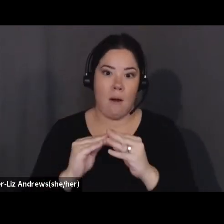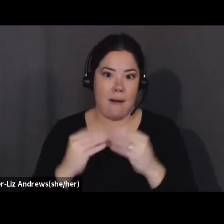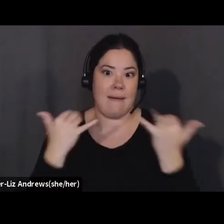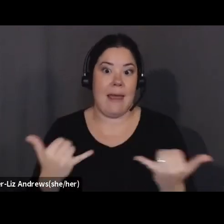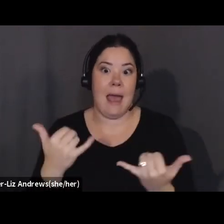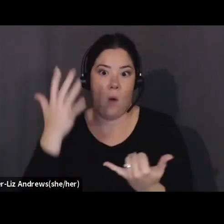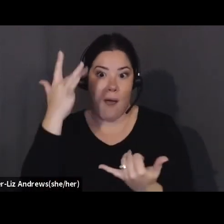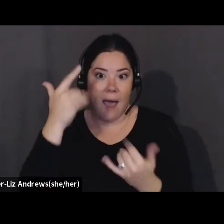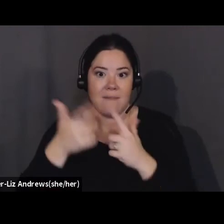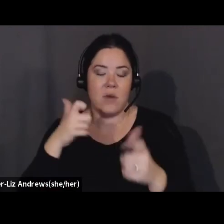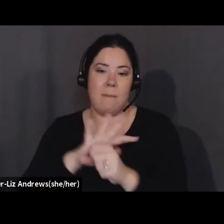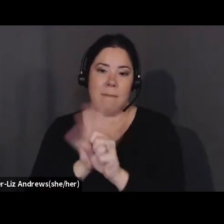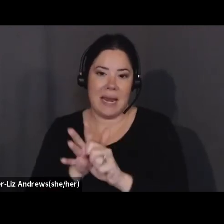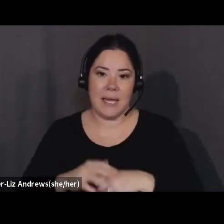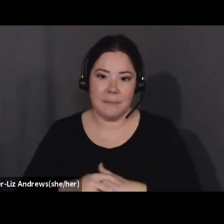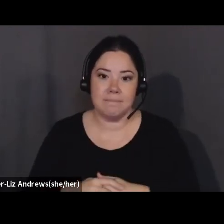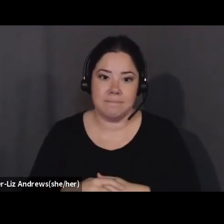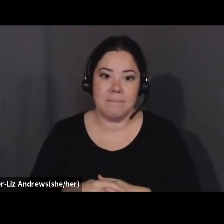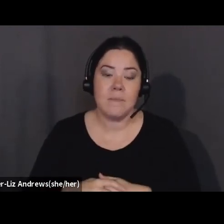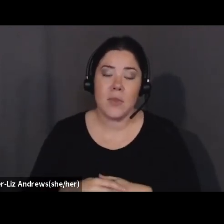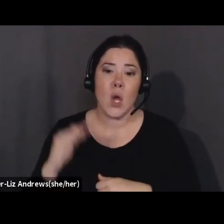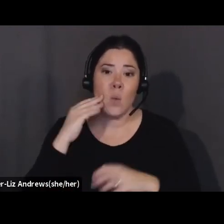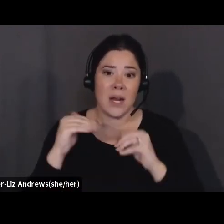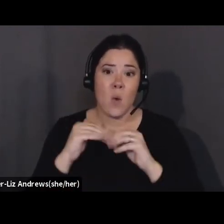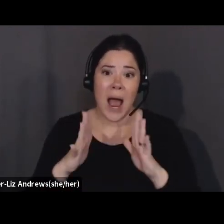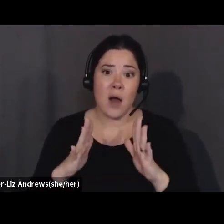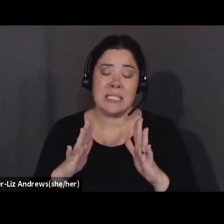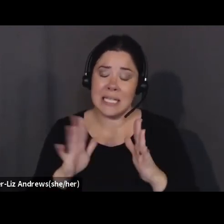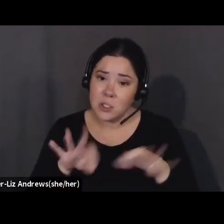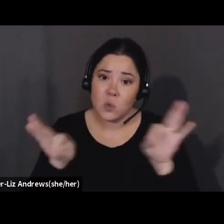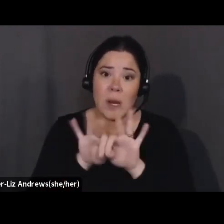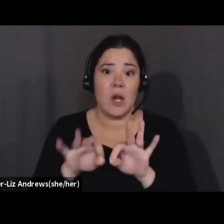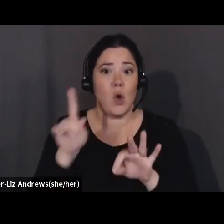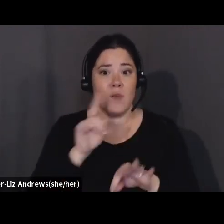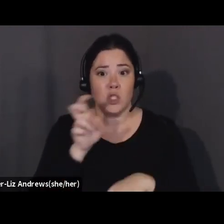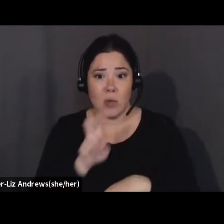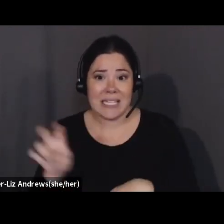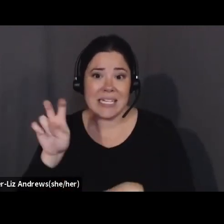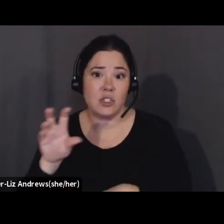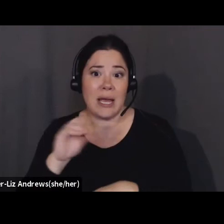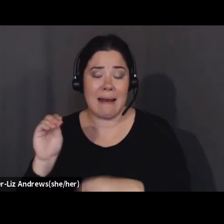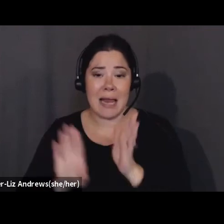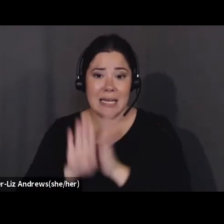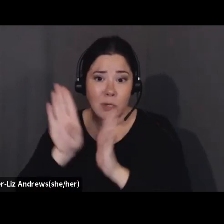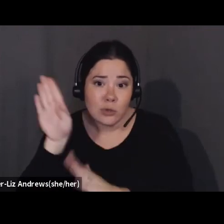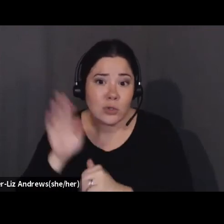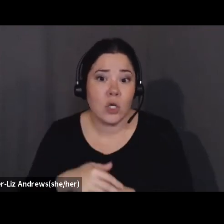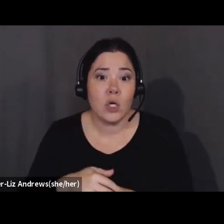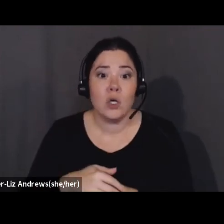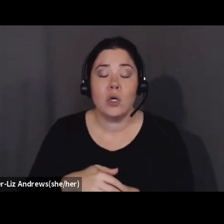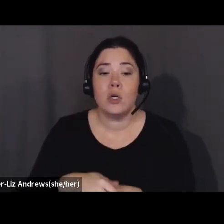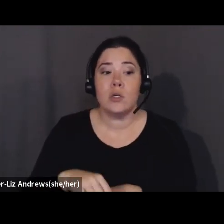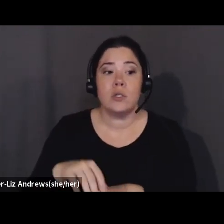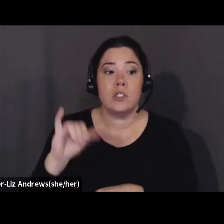So we know that housing is critical for transition and diversion. So ILRU is continuing